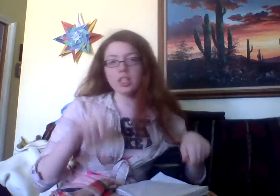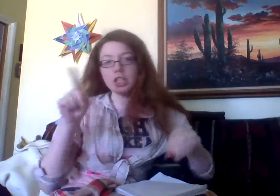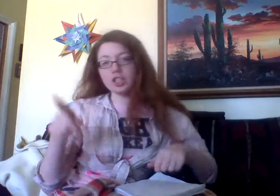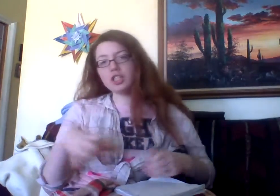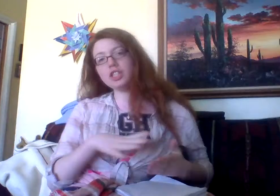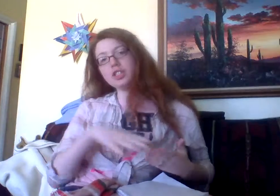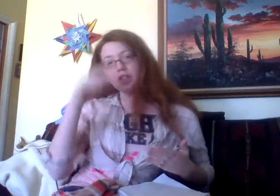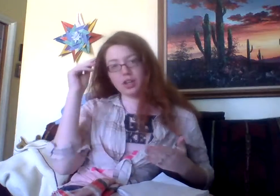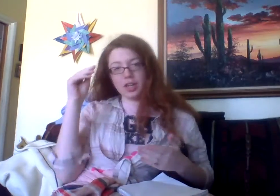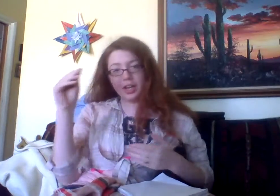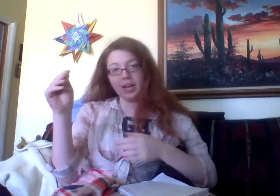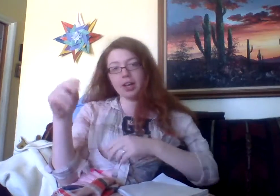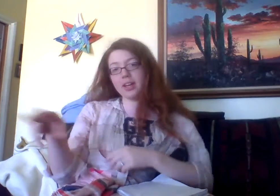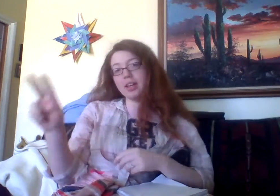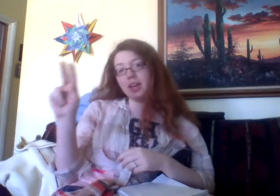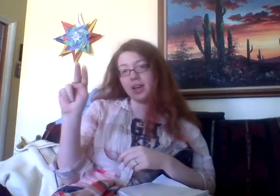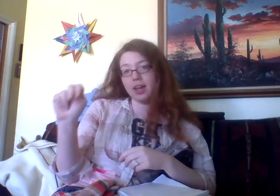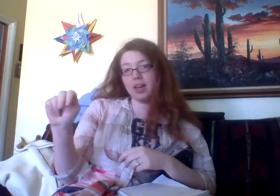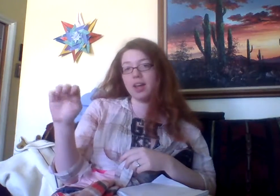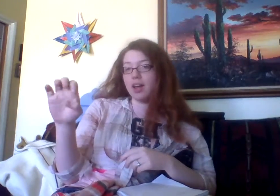and she's learning